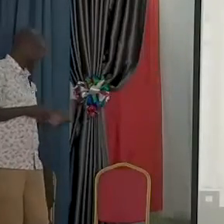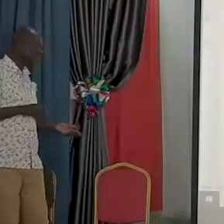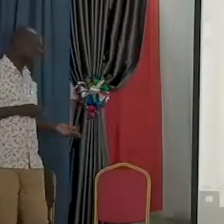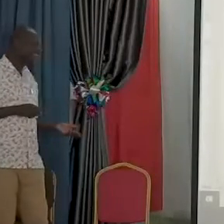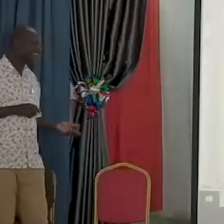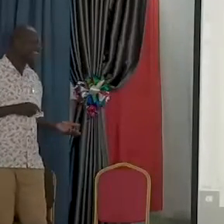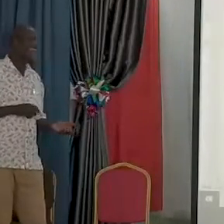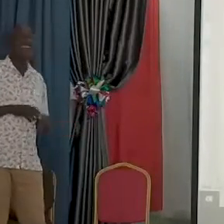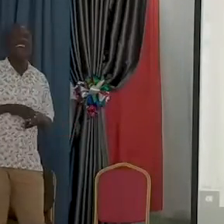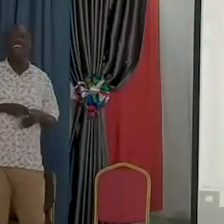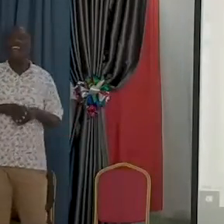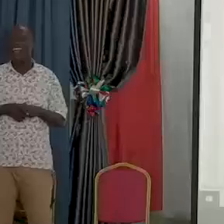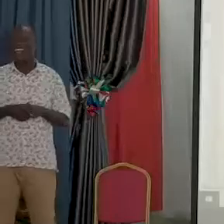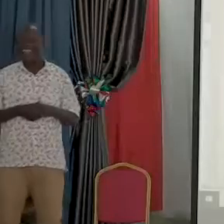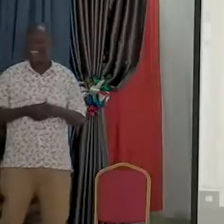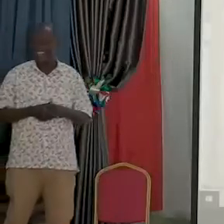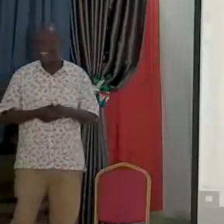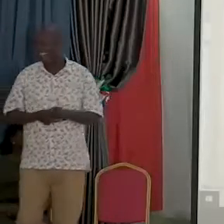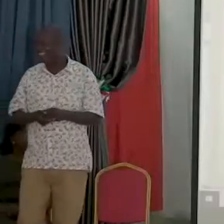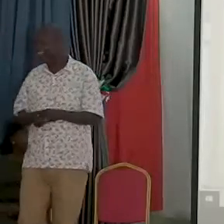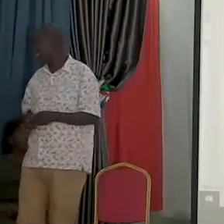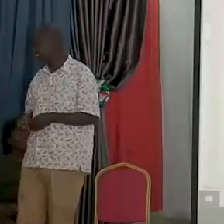Jordan, you got to take notes on that one.